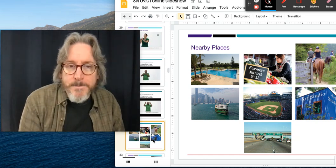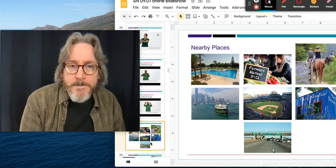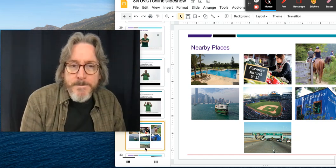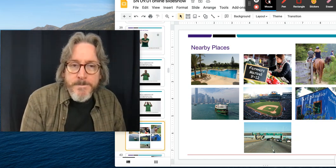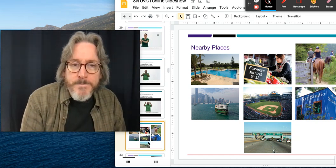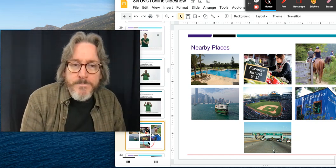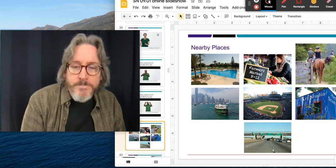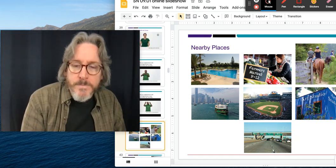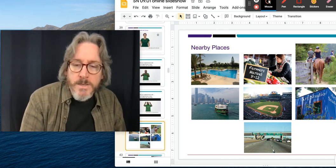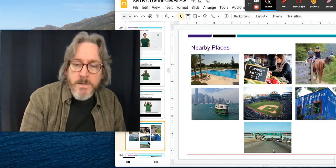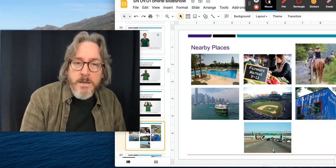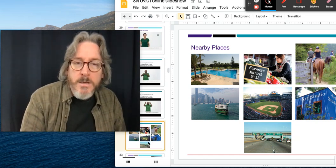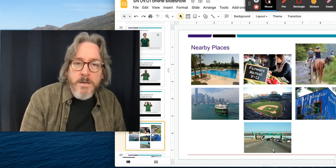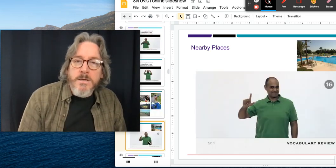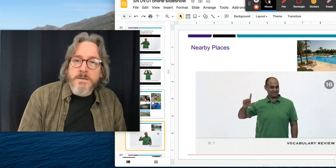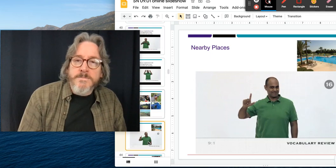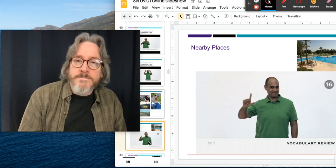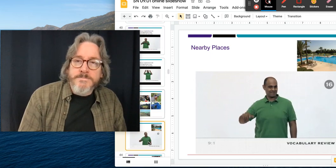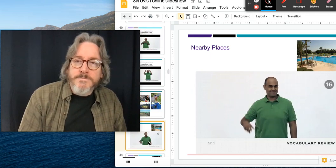Okay.